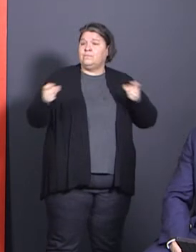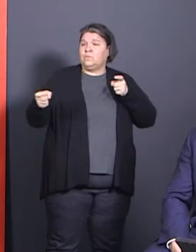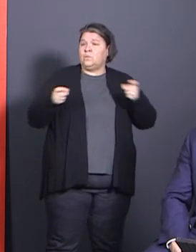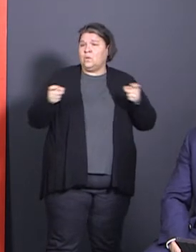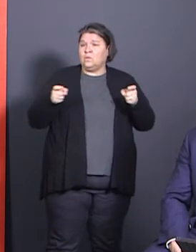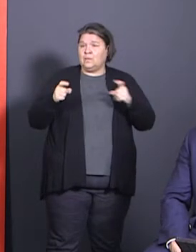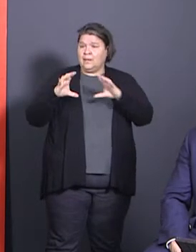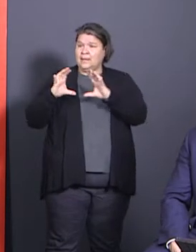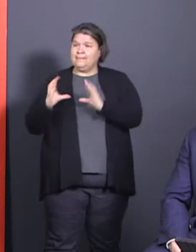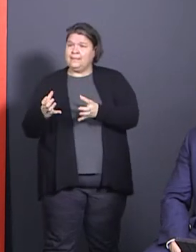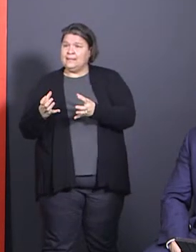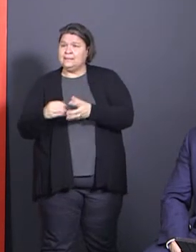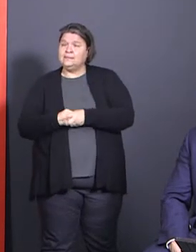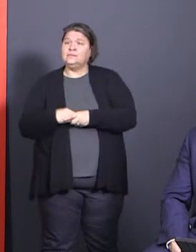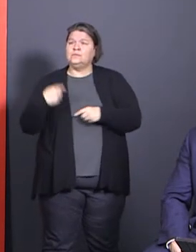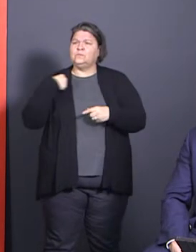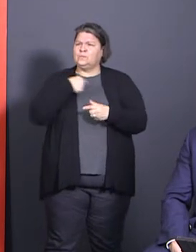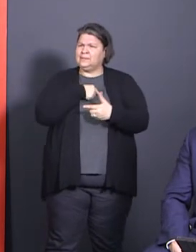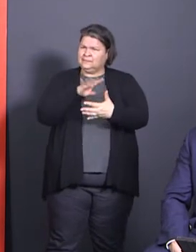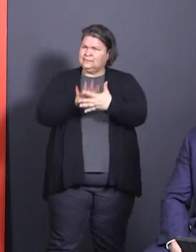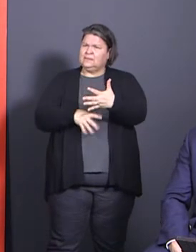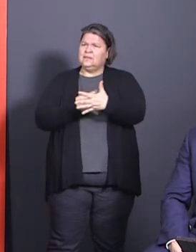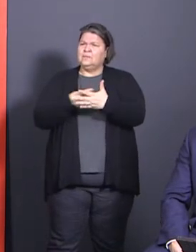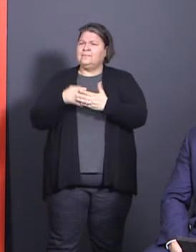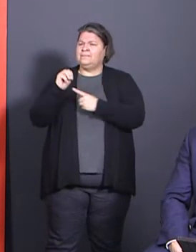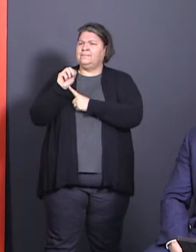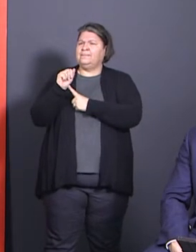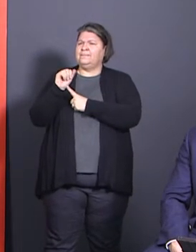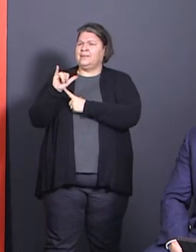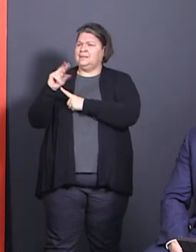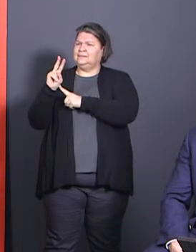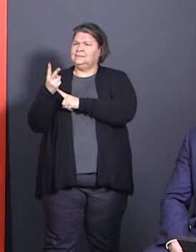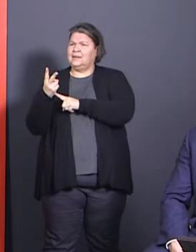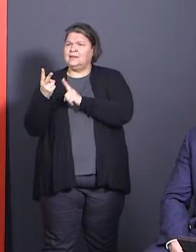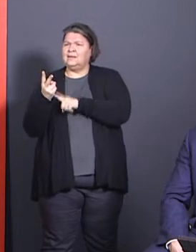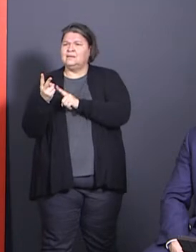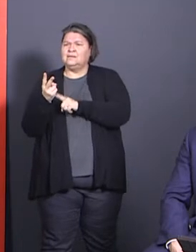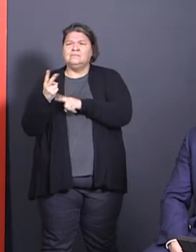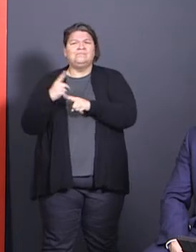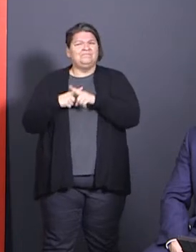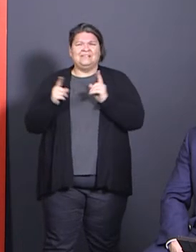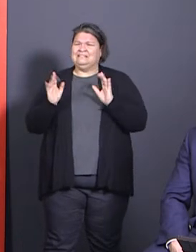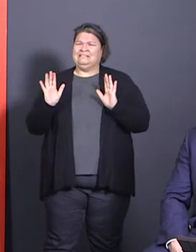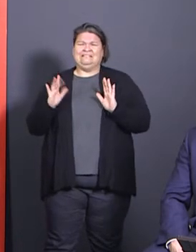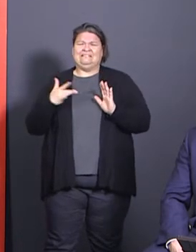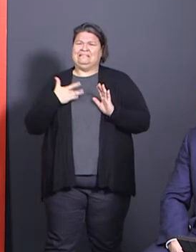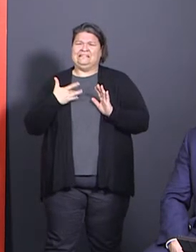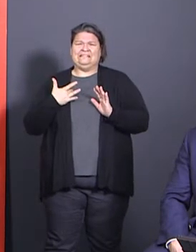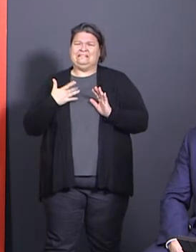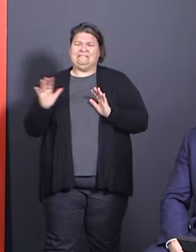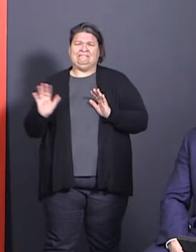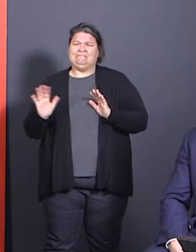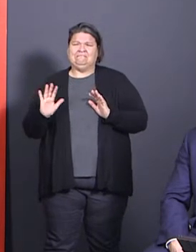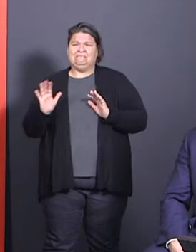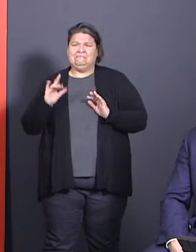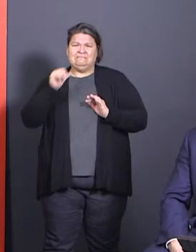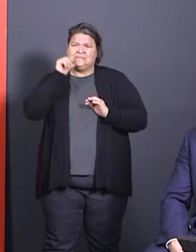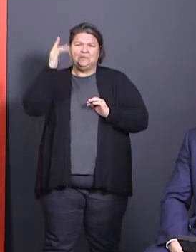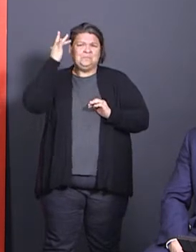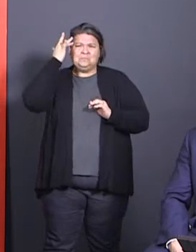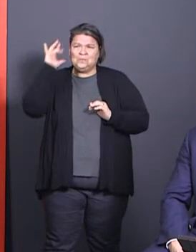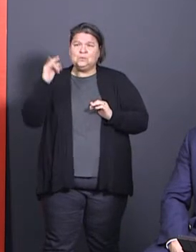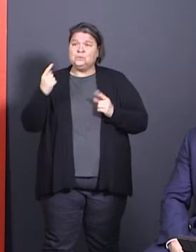2nd, and we said with all the shelter in place and we don't know whether it'll be lifted, it wouldn't be wise to have thousands of voters